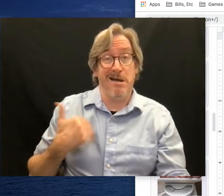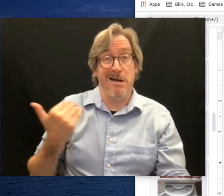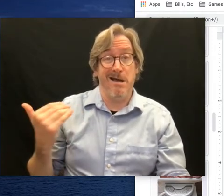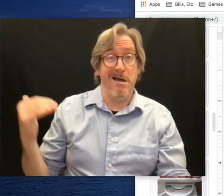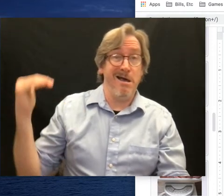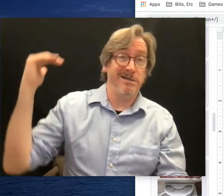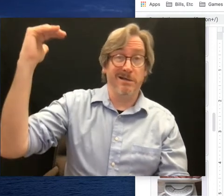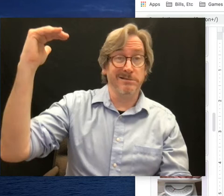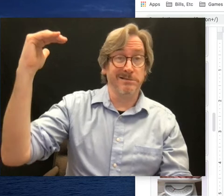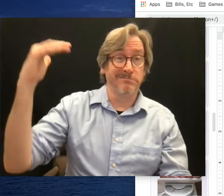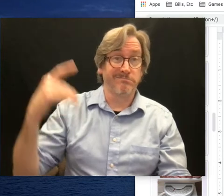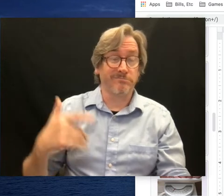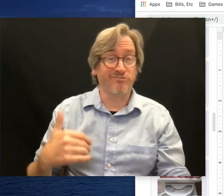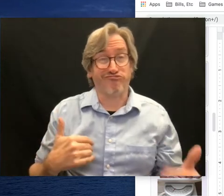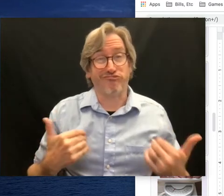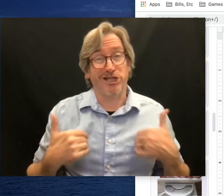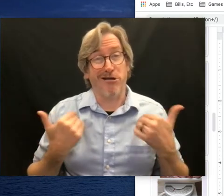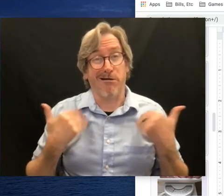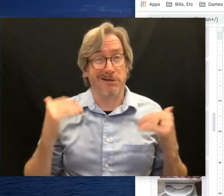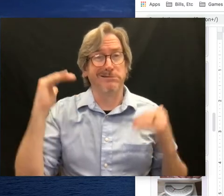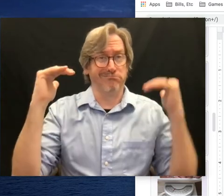Young adult.